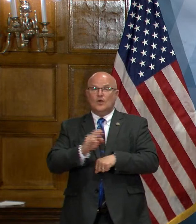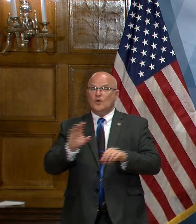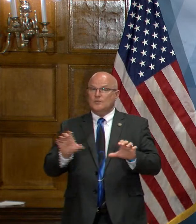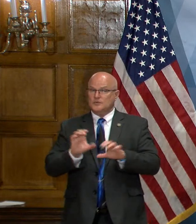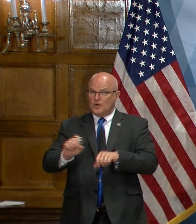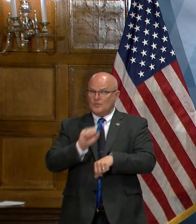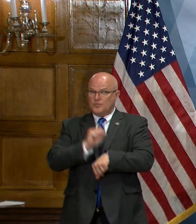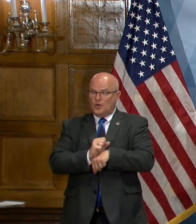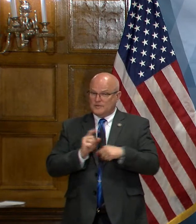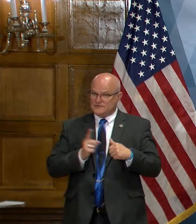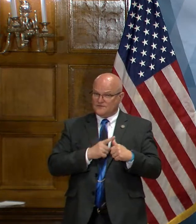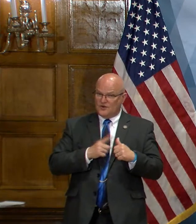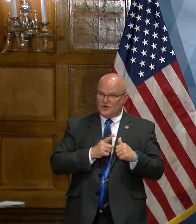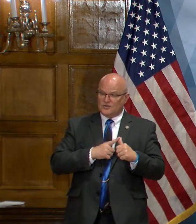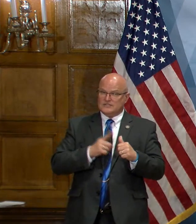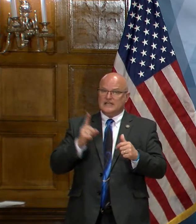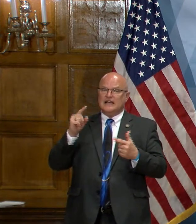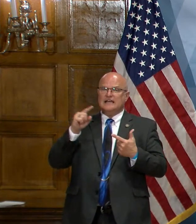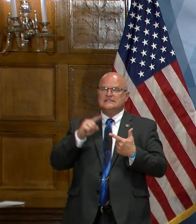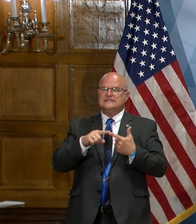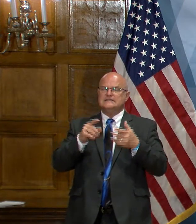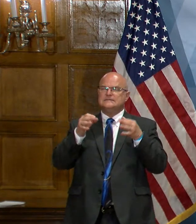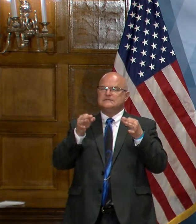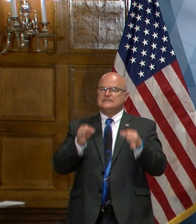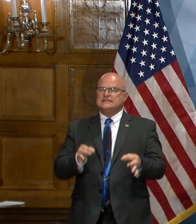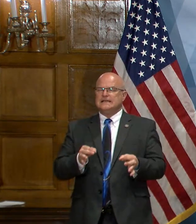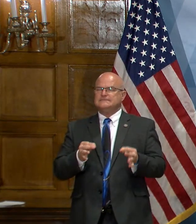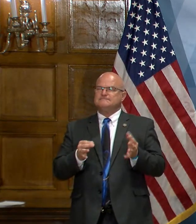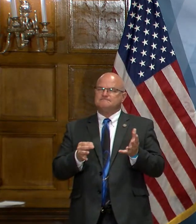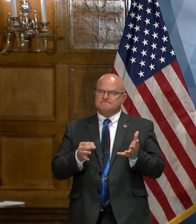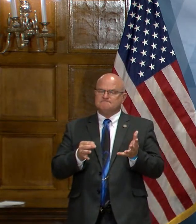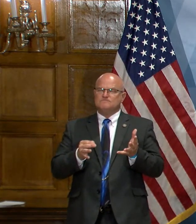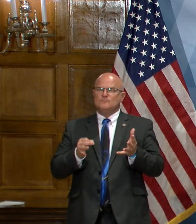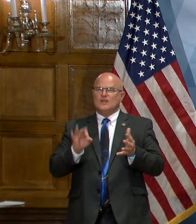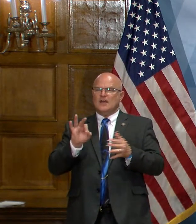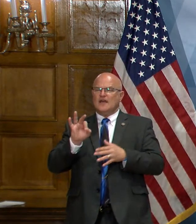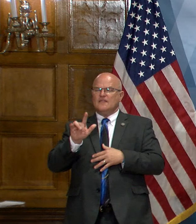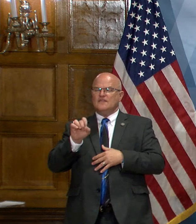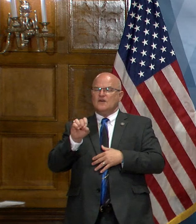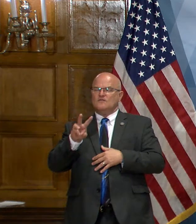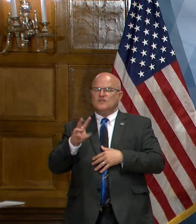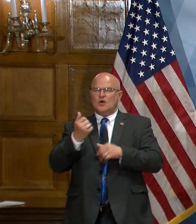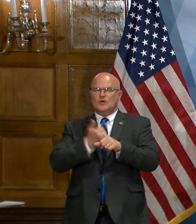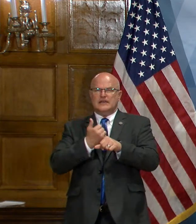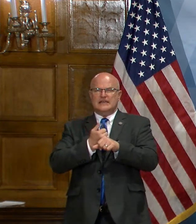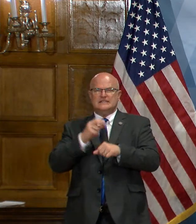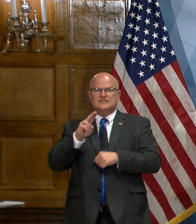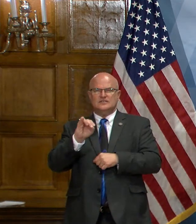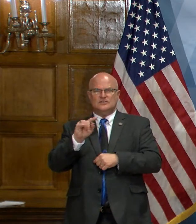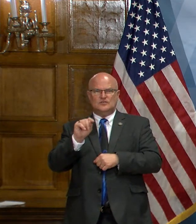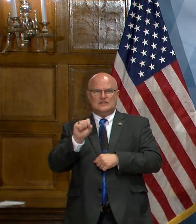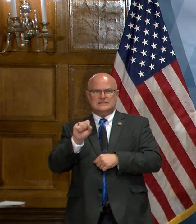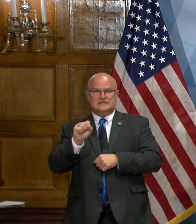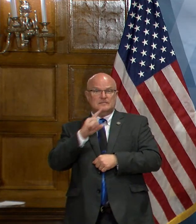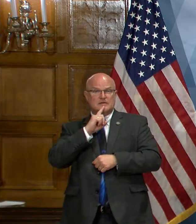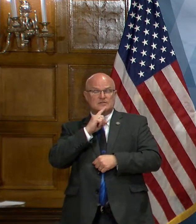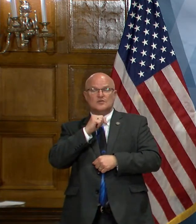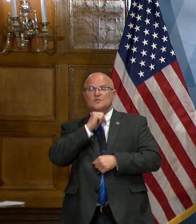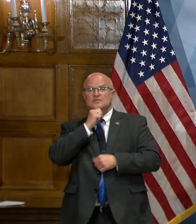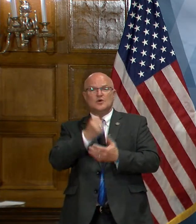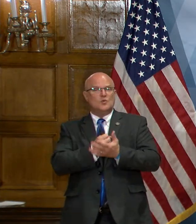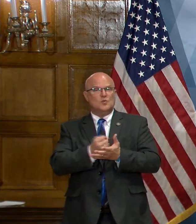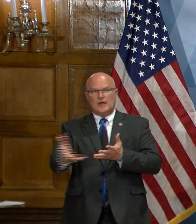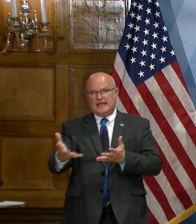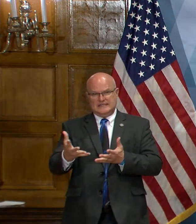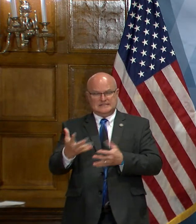doing appointments at first until we determine the flow that we'll see in each of those units, because we want to make sure that we don't